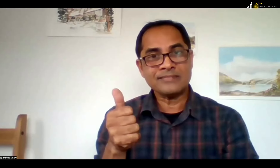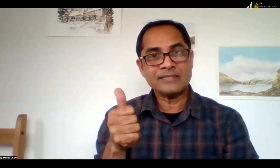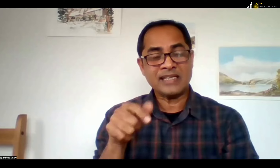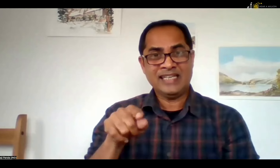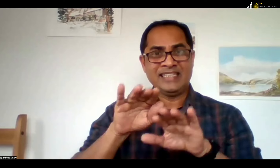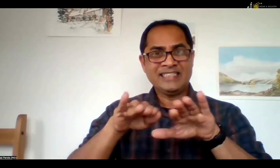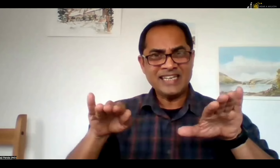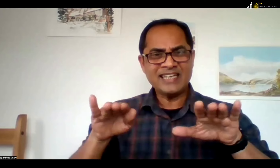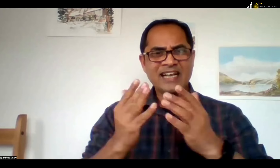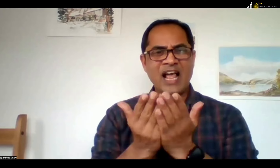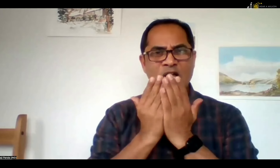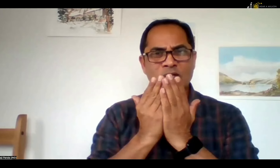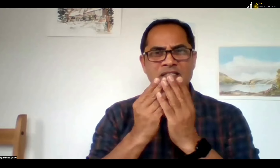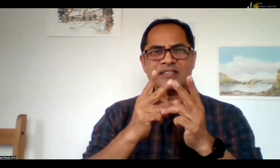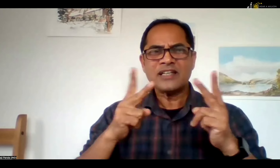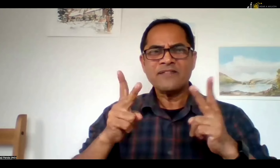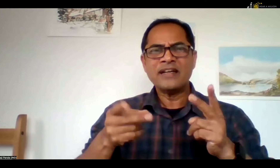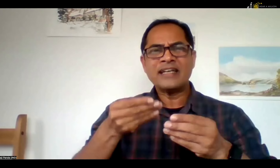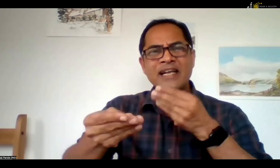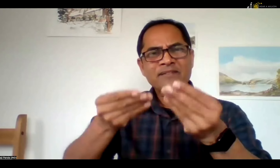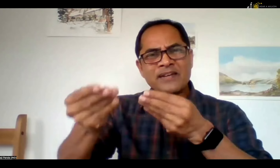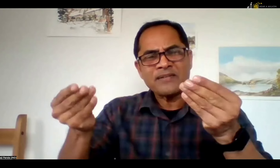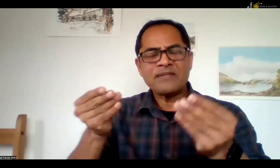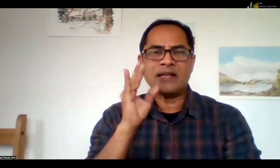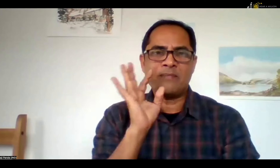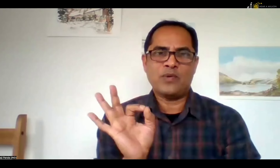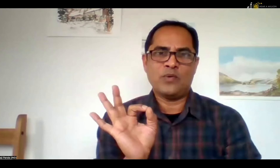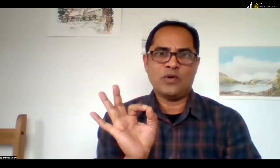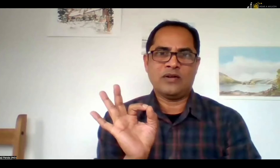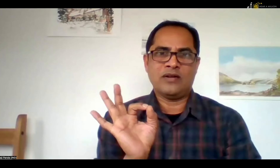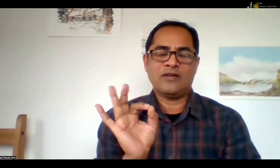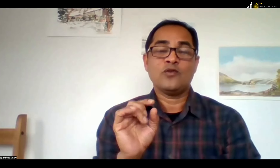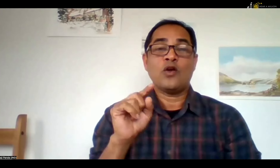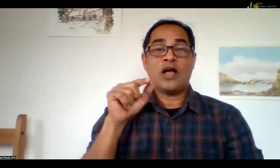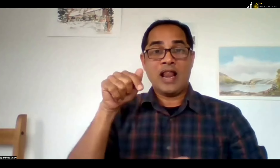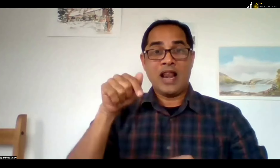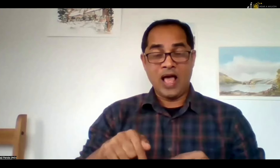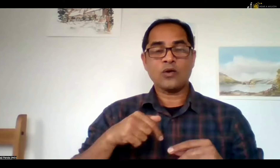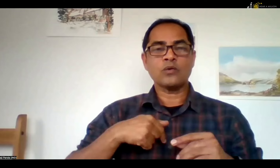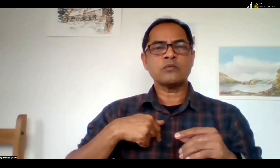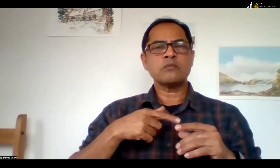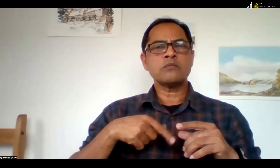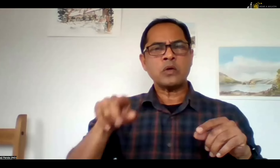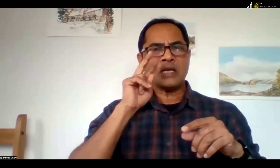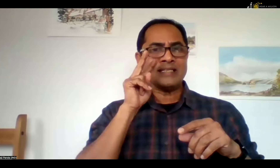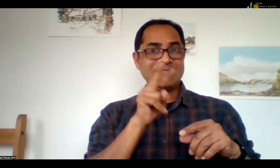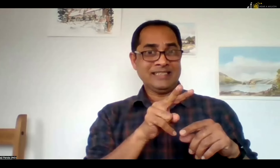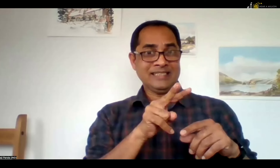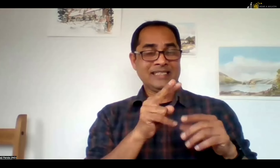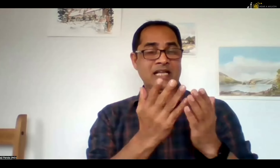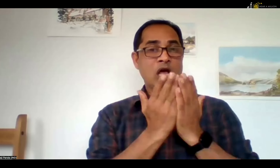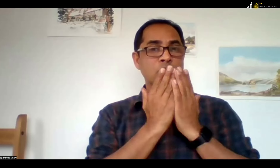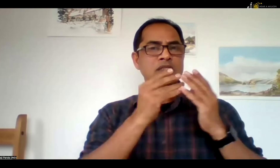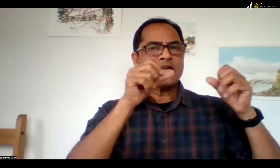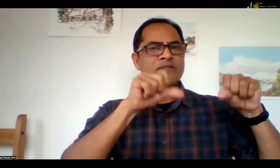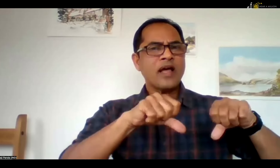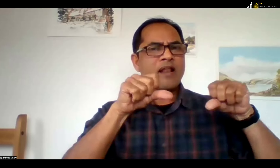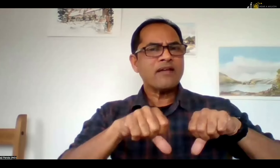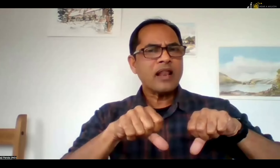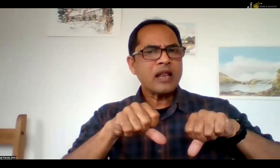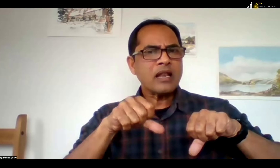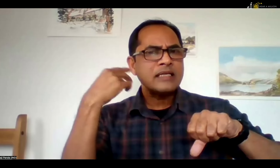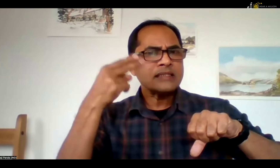their minds, their brains. These things cannot be repaired. We cannot improve all of this. There's